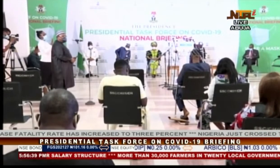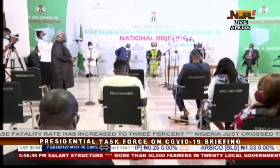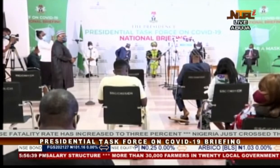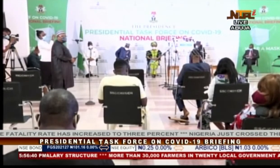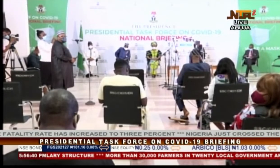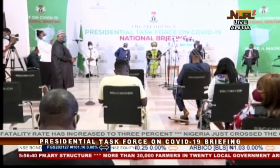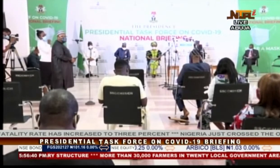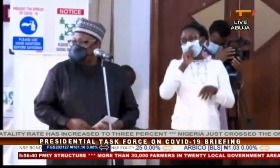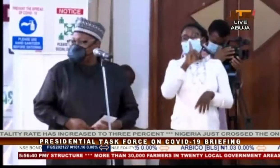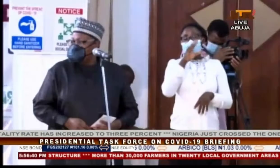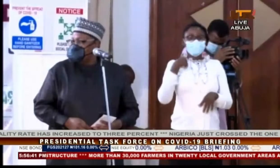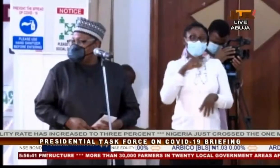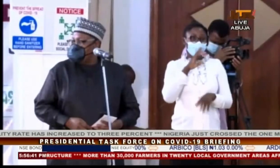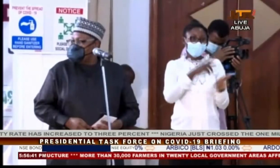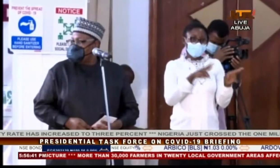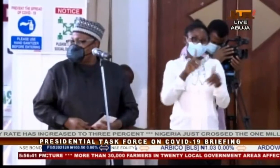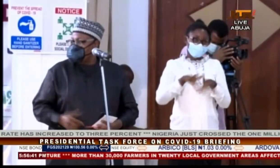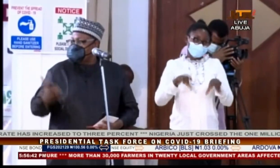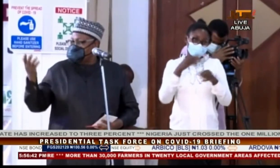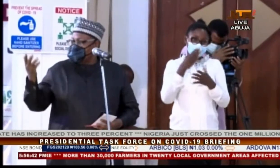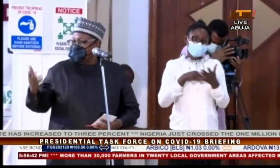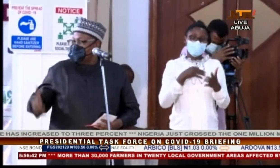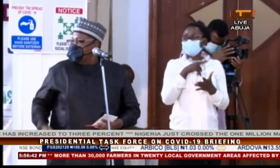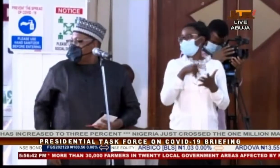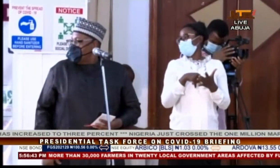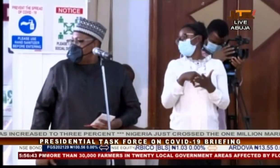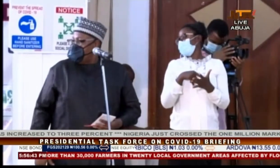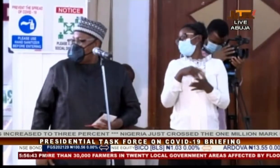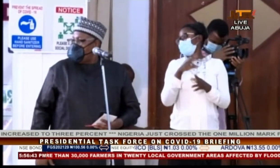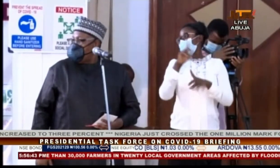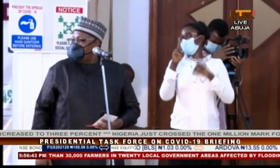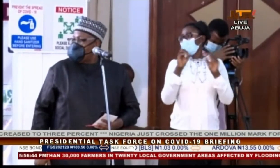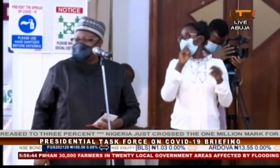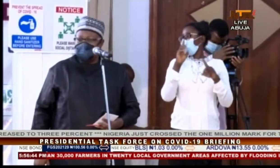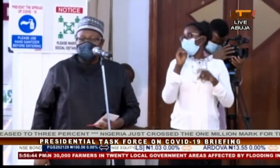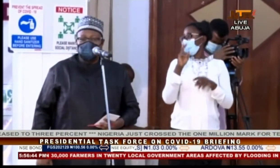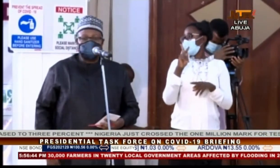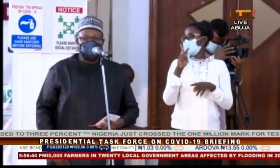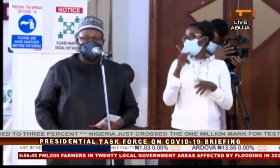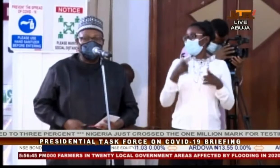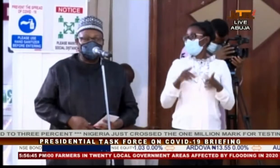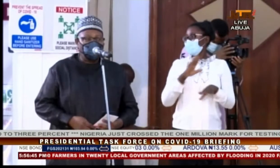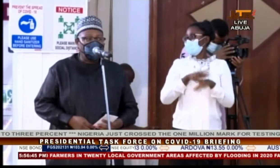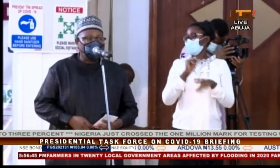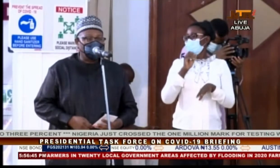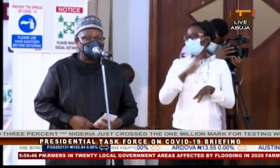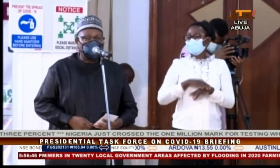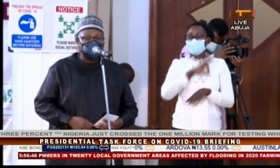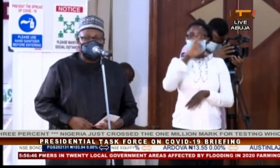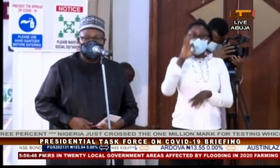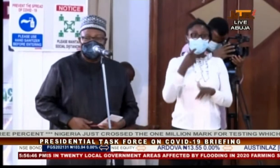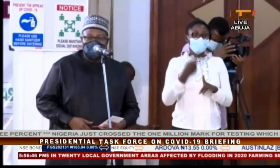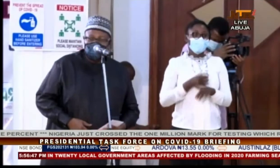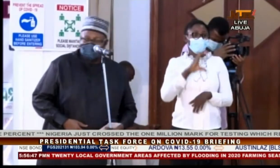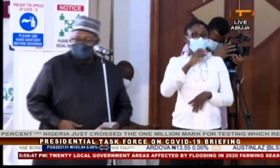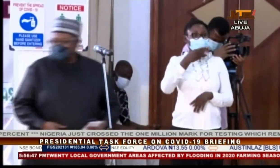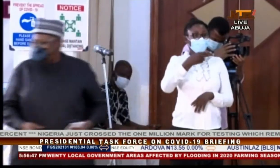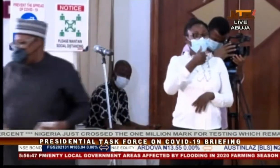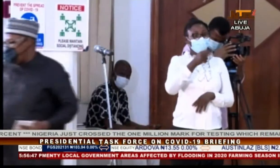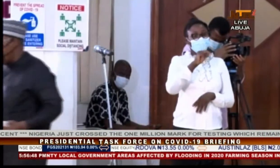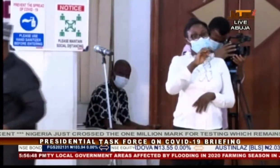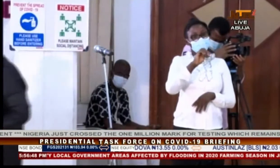I'm sure we are ready to take some of these questions. Okay? Let's call on Friday from Channels